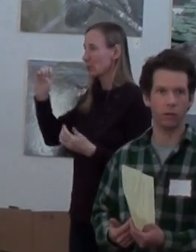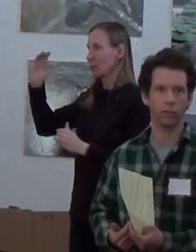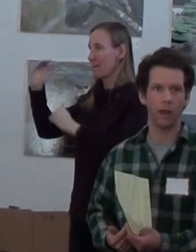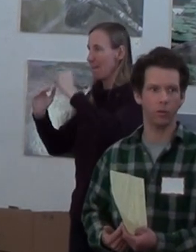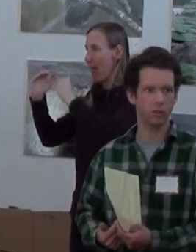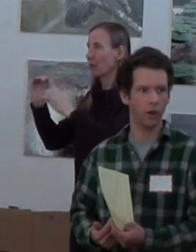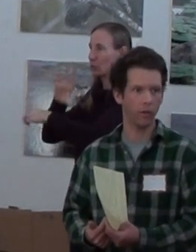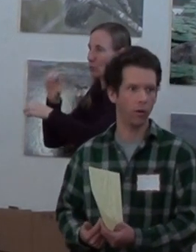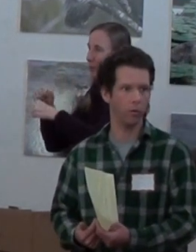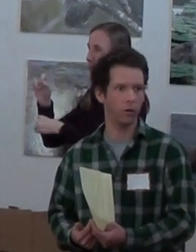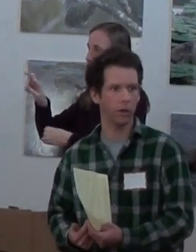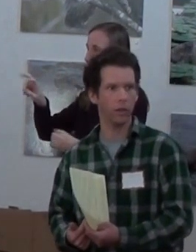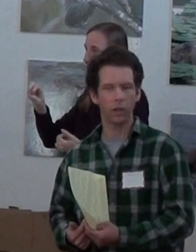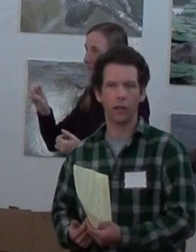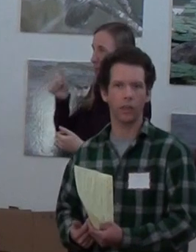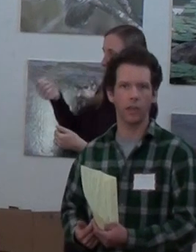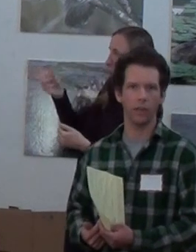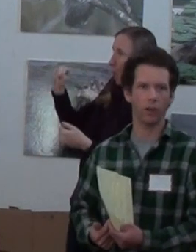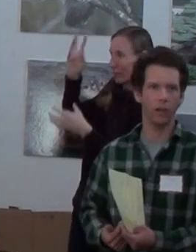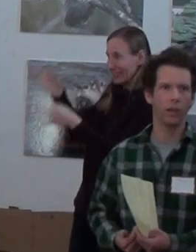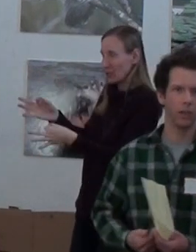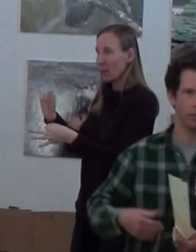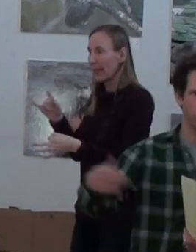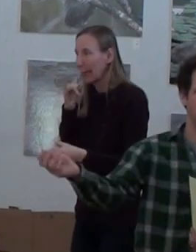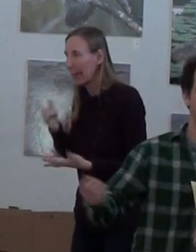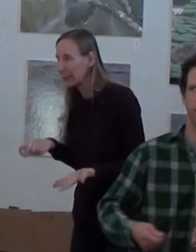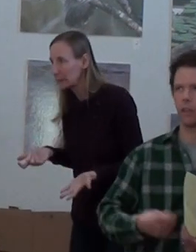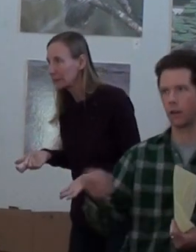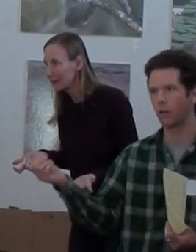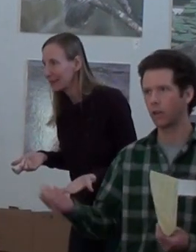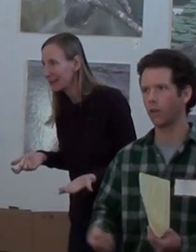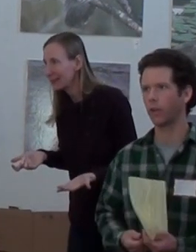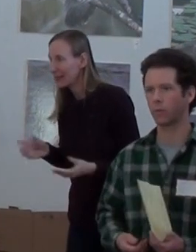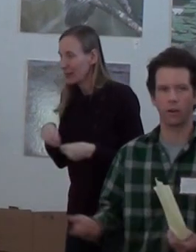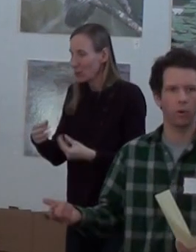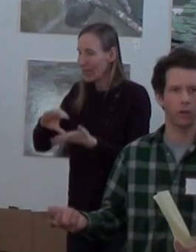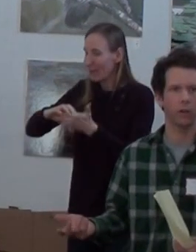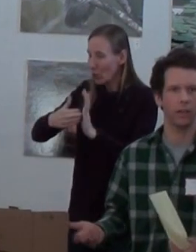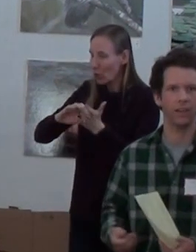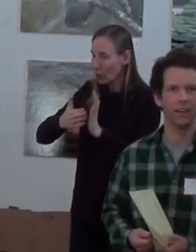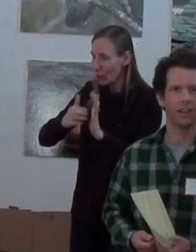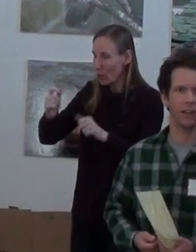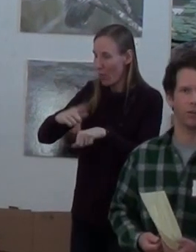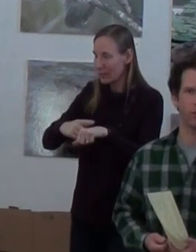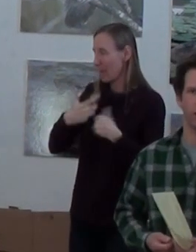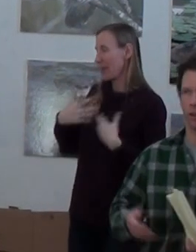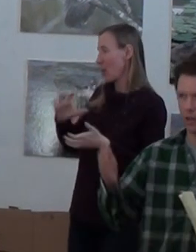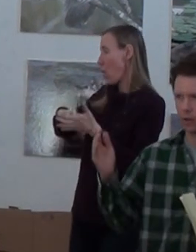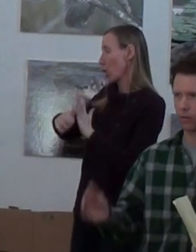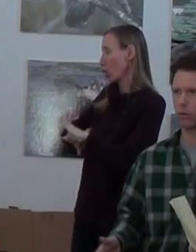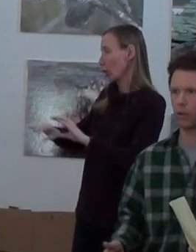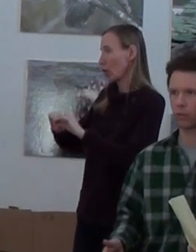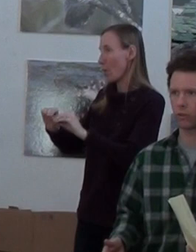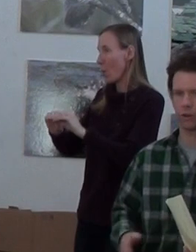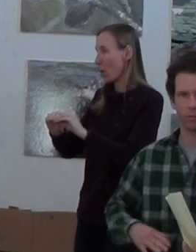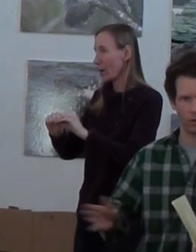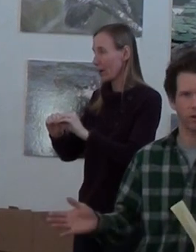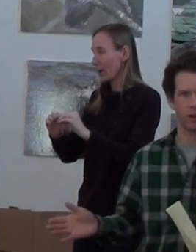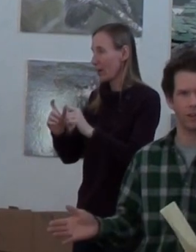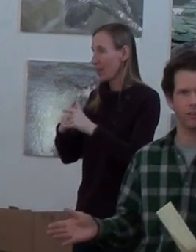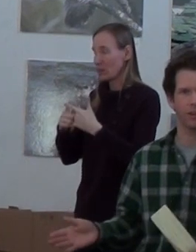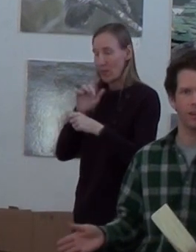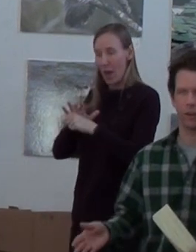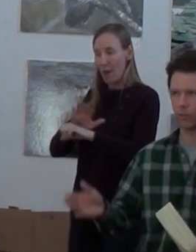going to have to be established on their own doing. Kind of like kids, right? You give a kid a cookie all the time, they're going to want a cookie. You know, if you say, okay, enough, you only have enough